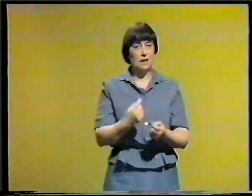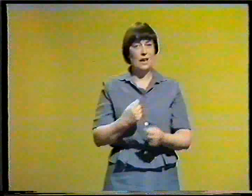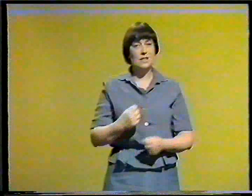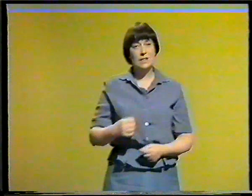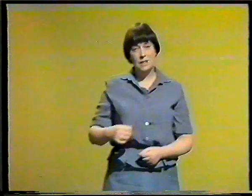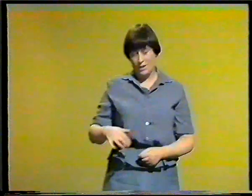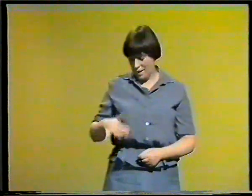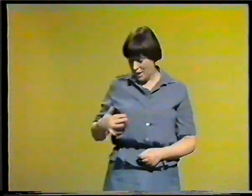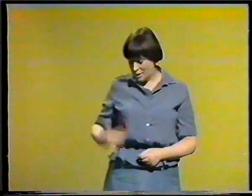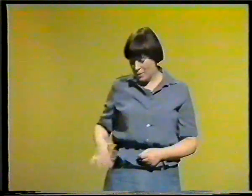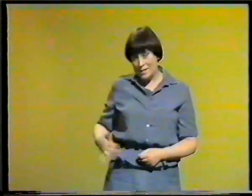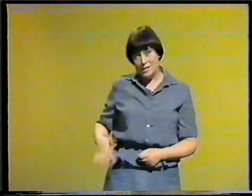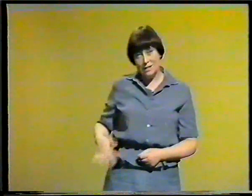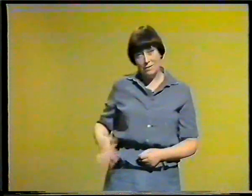And expensive.